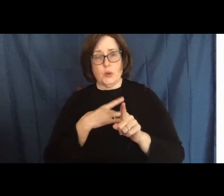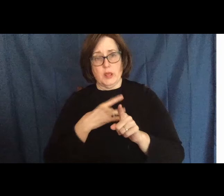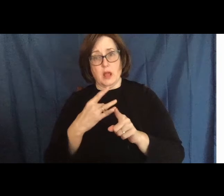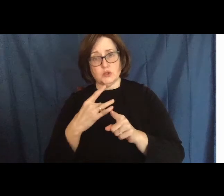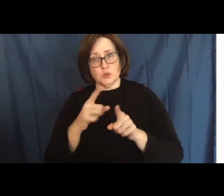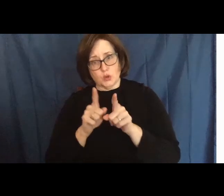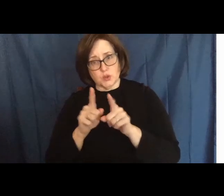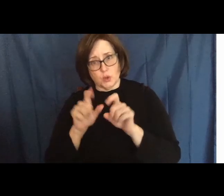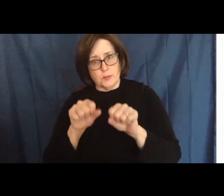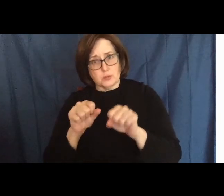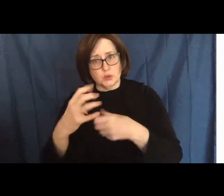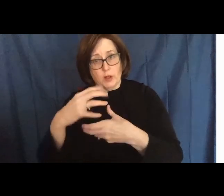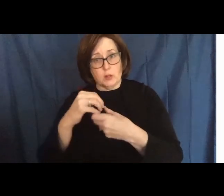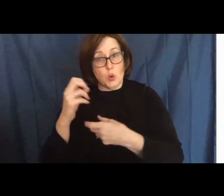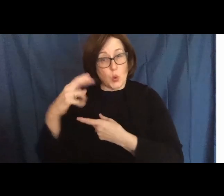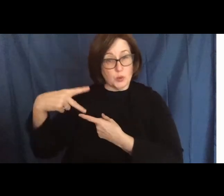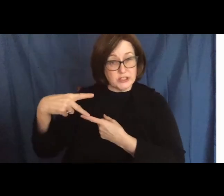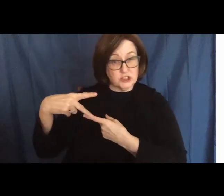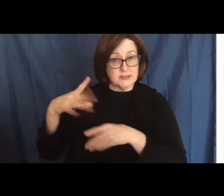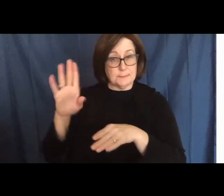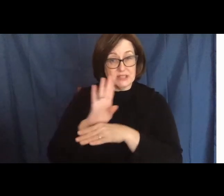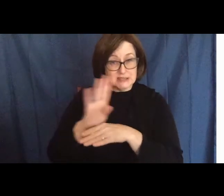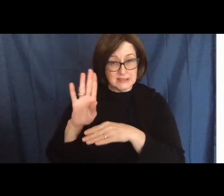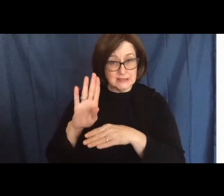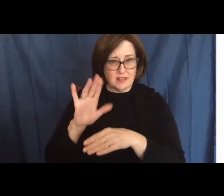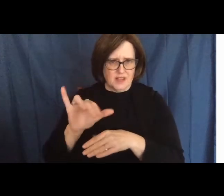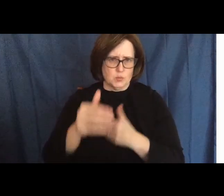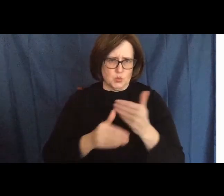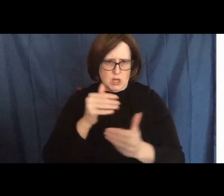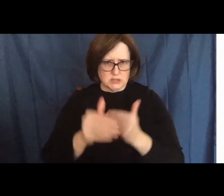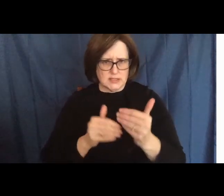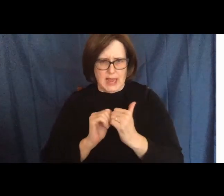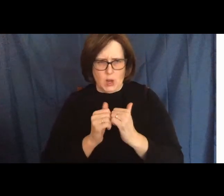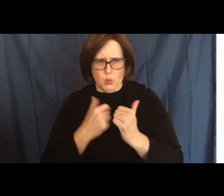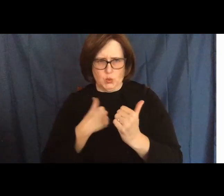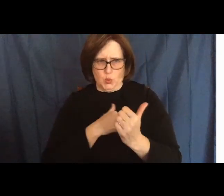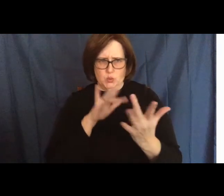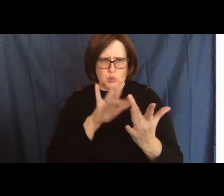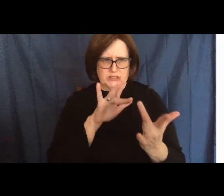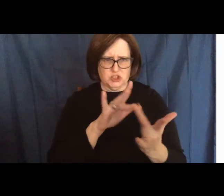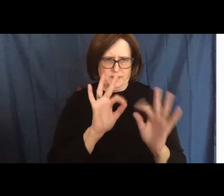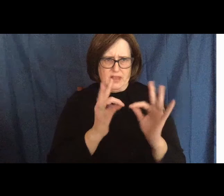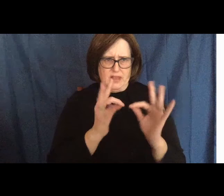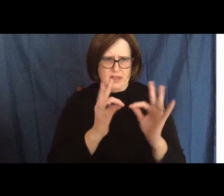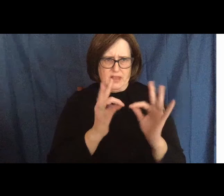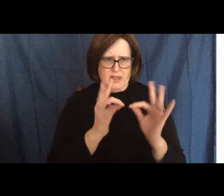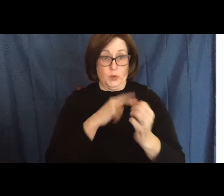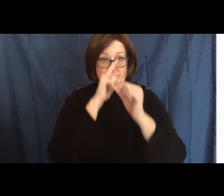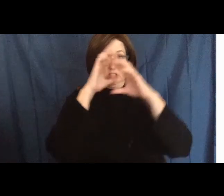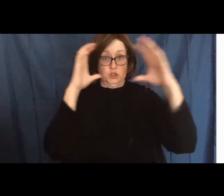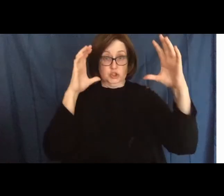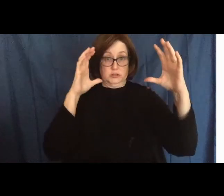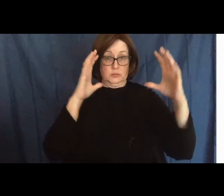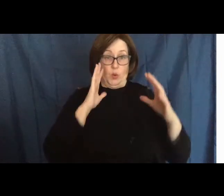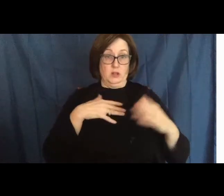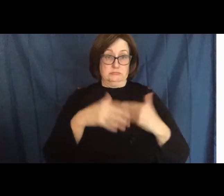businesses throughout the process of how we engage families and how we envision it, in order for them to not only respond to